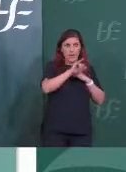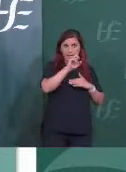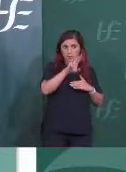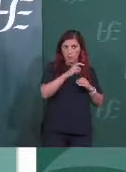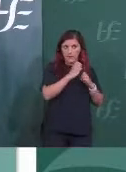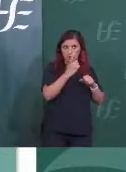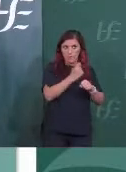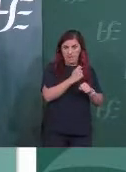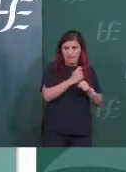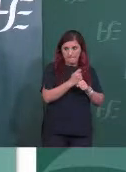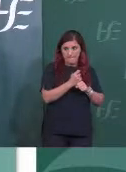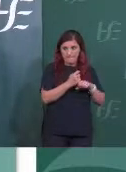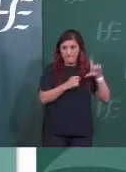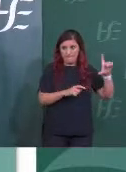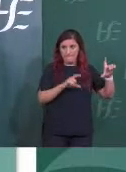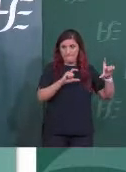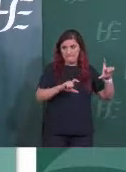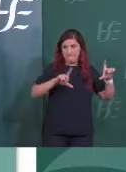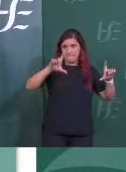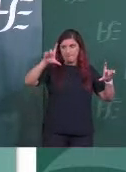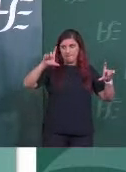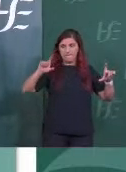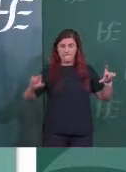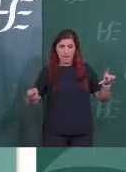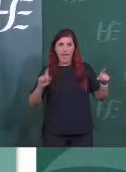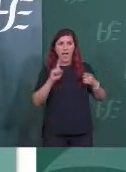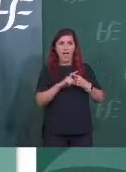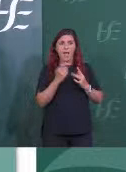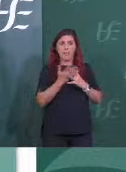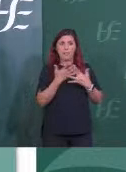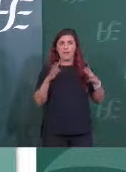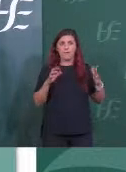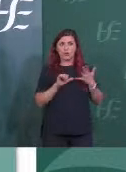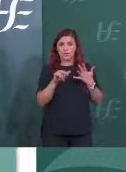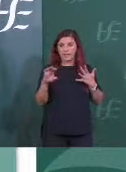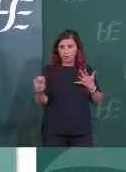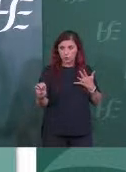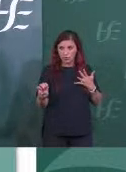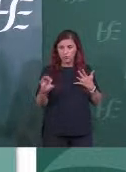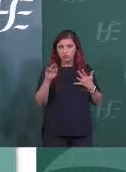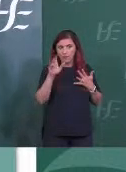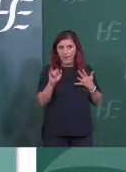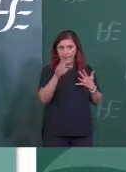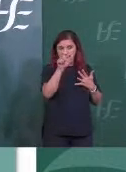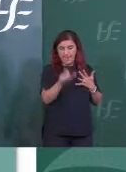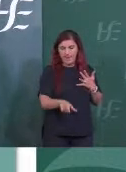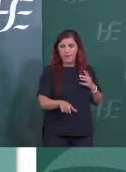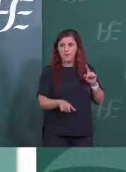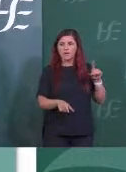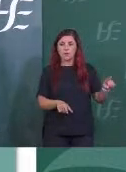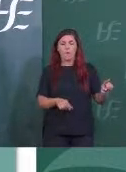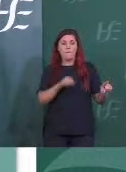wave, and the grey bar shows the average age. In the first wave, the